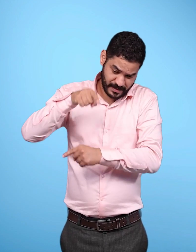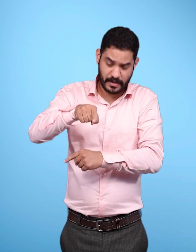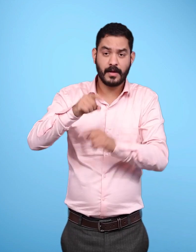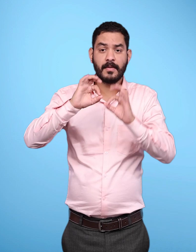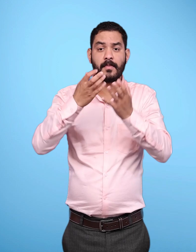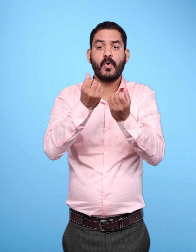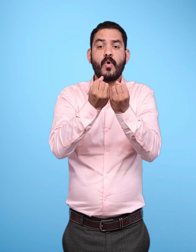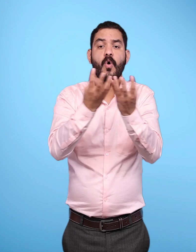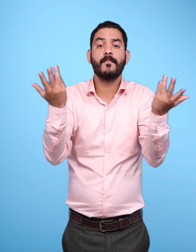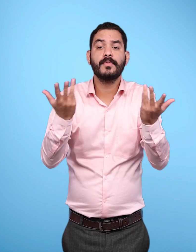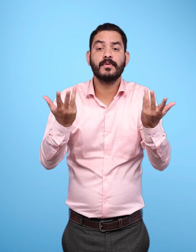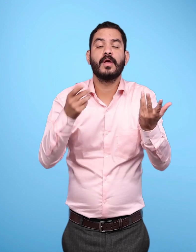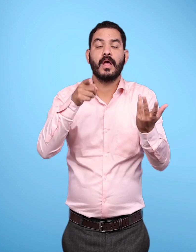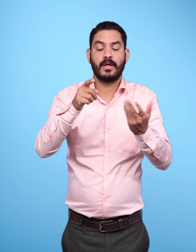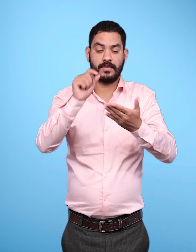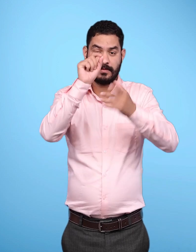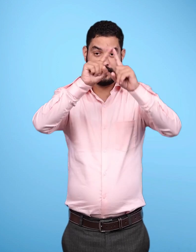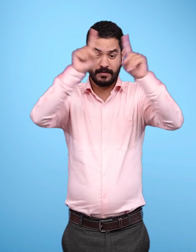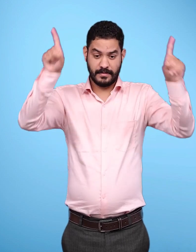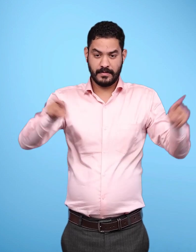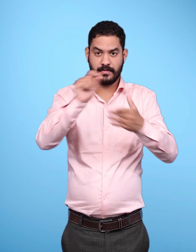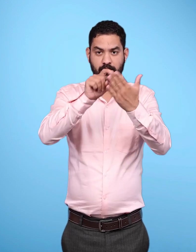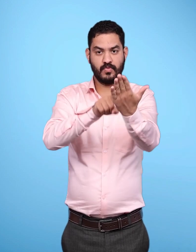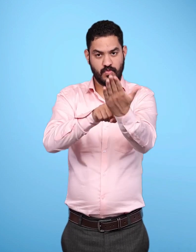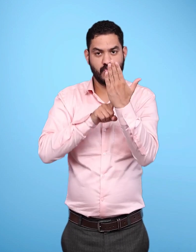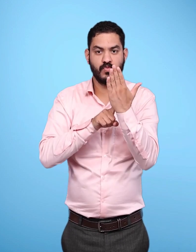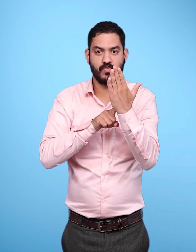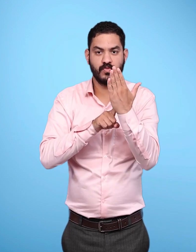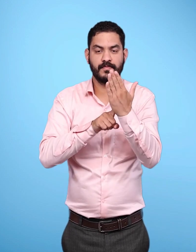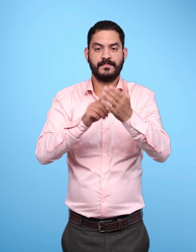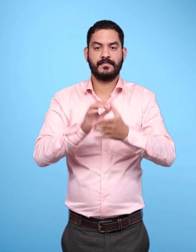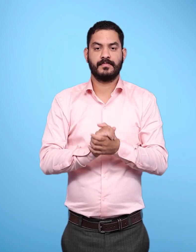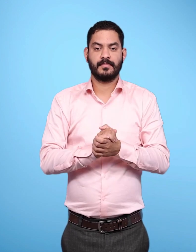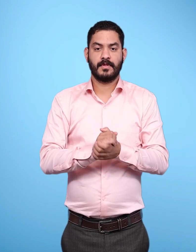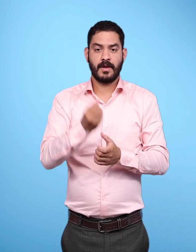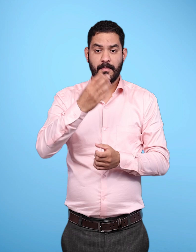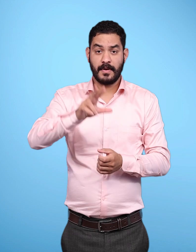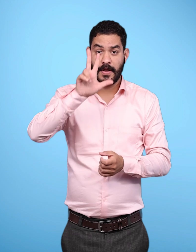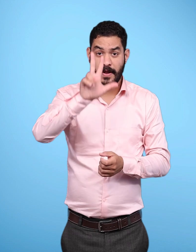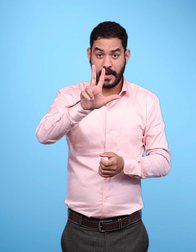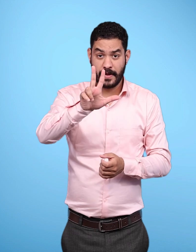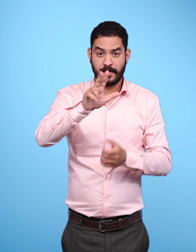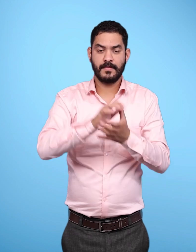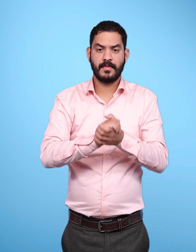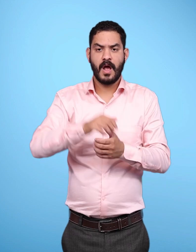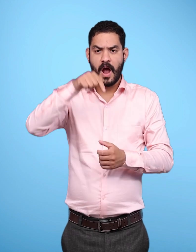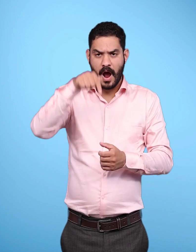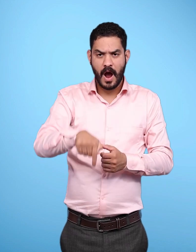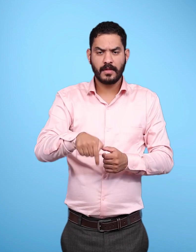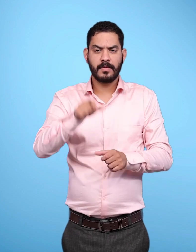many generations would you like to show? Make a chart and fill it. 8. How do